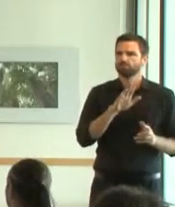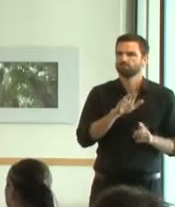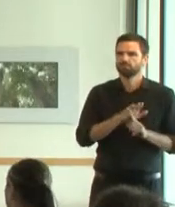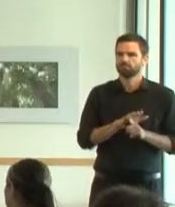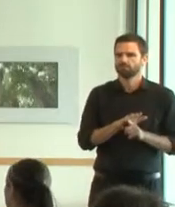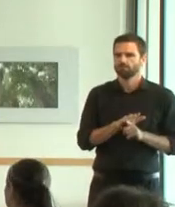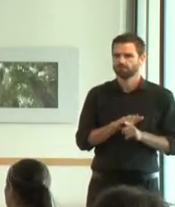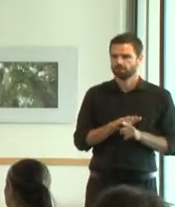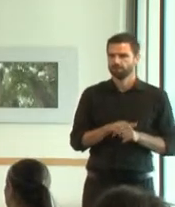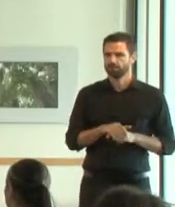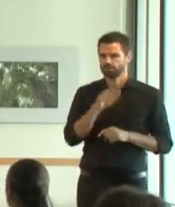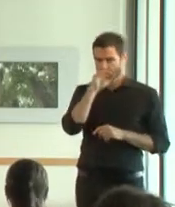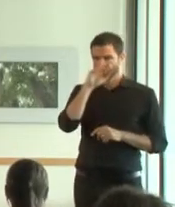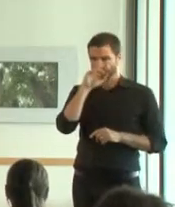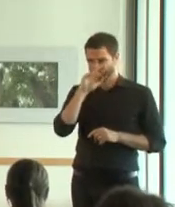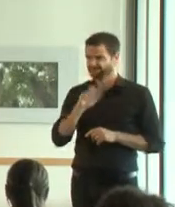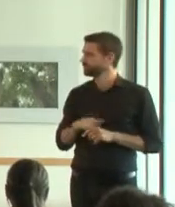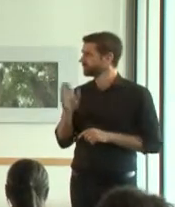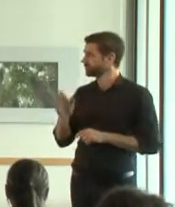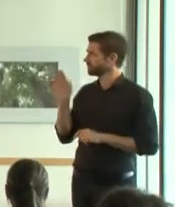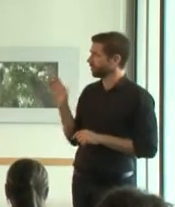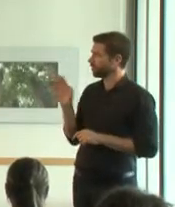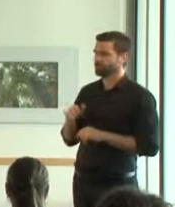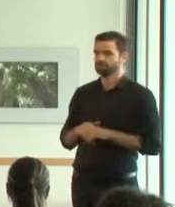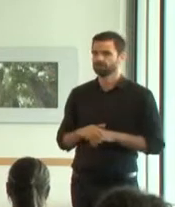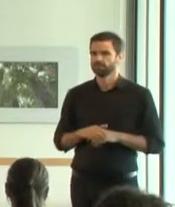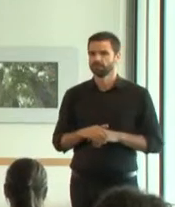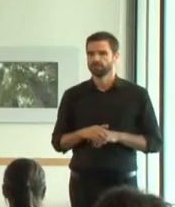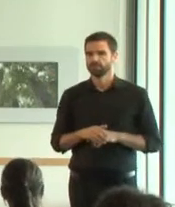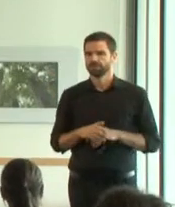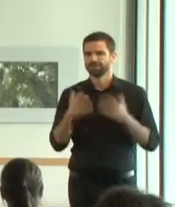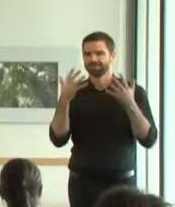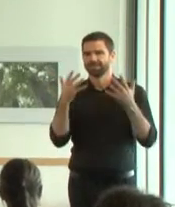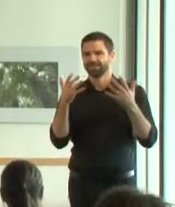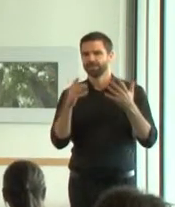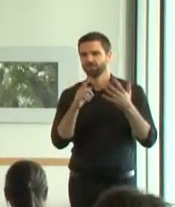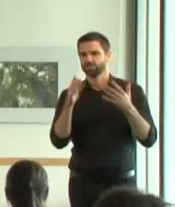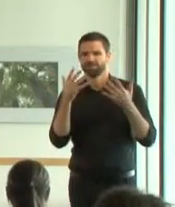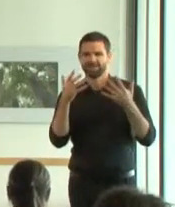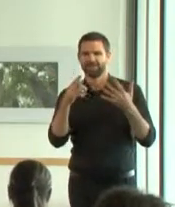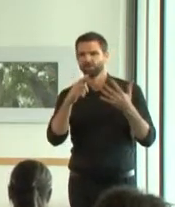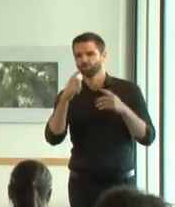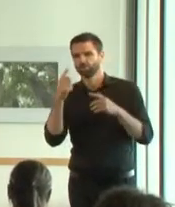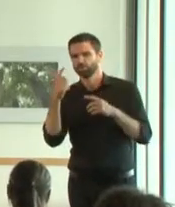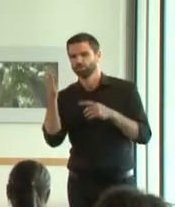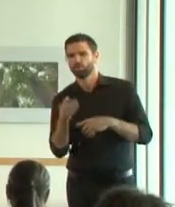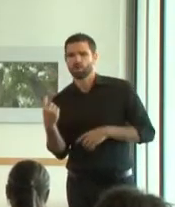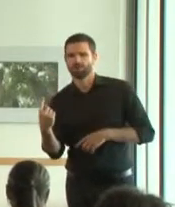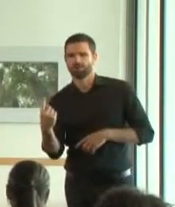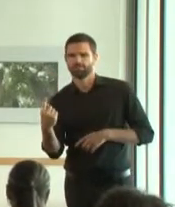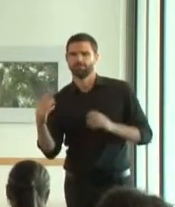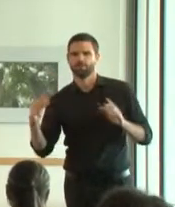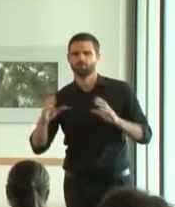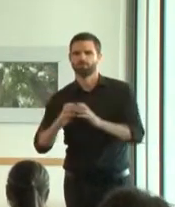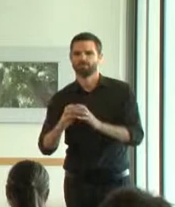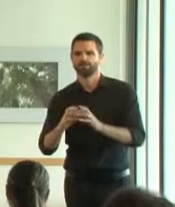lossless JPEG 2000 file. And here on the right-hand side, we've got a 10:1 compressed file. So for all of those guys sat down the back